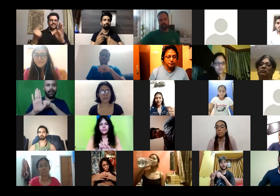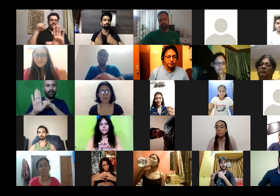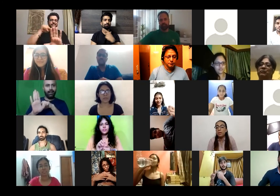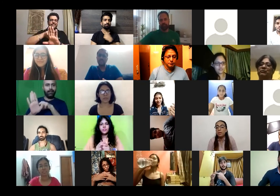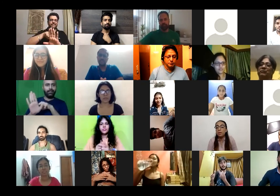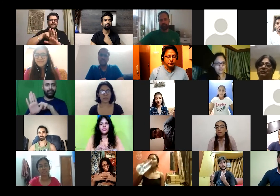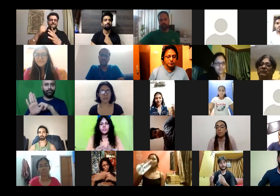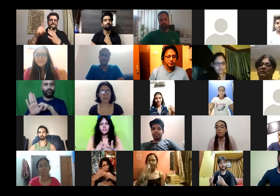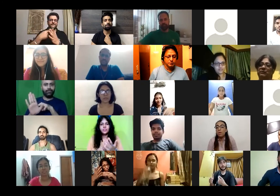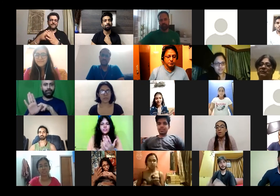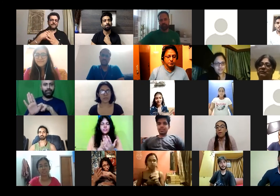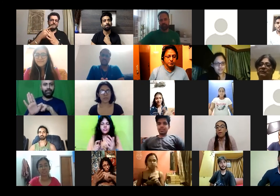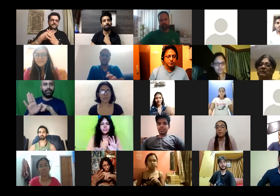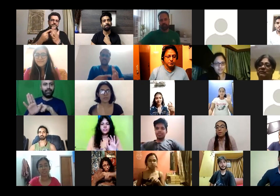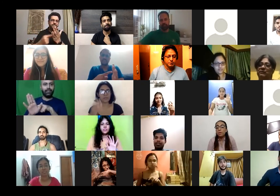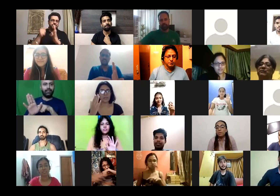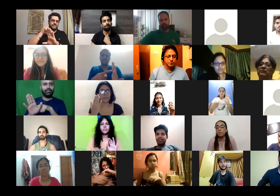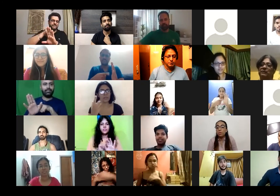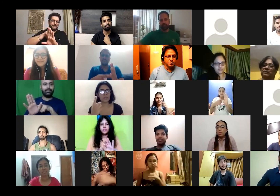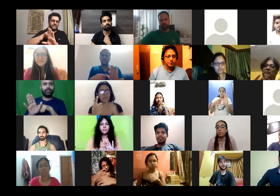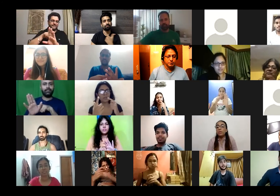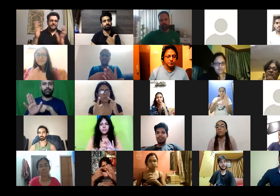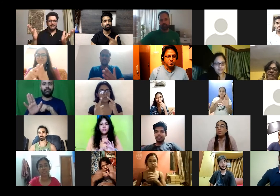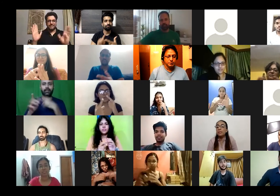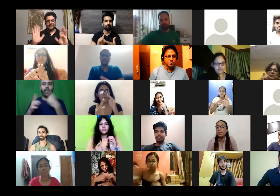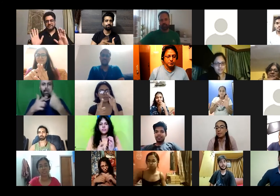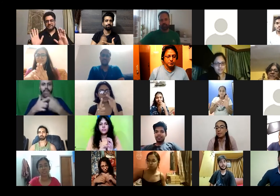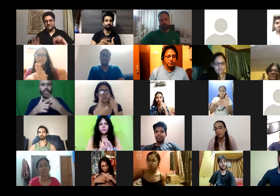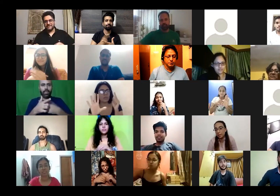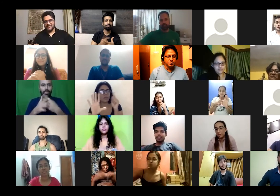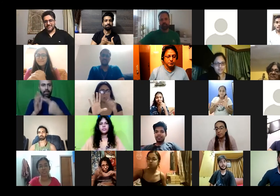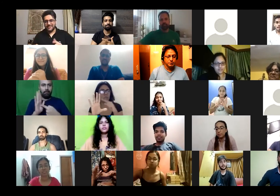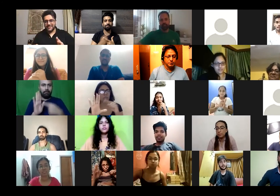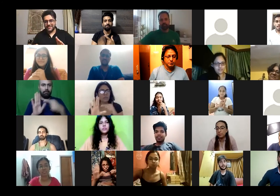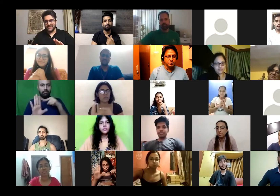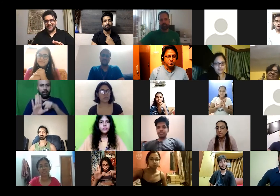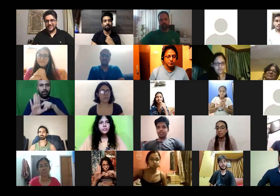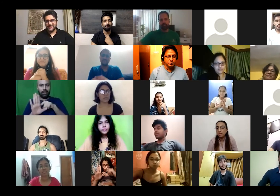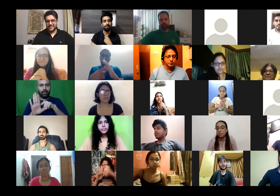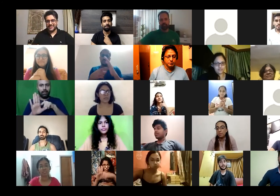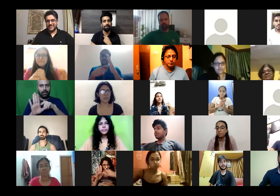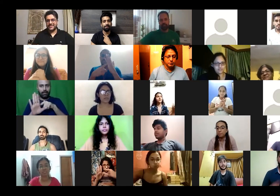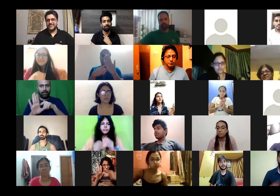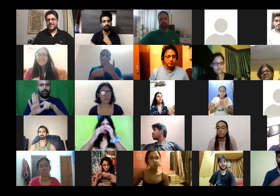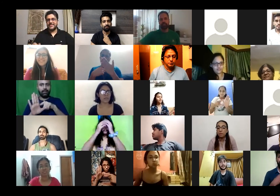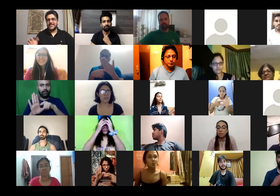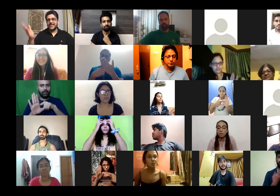So maybe, so you can use this as a sign.